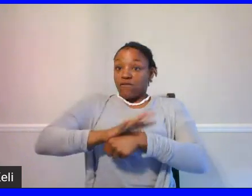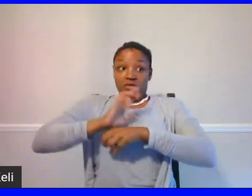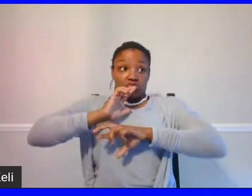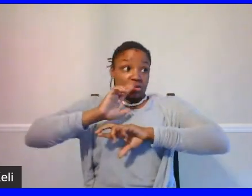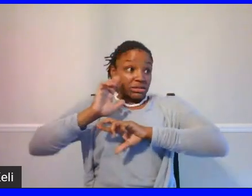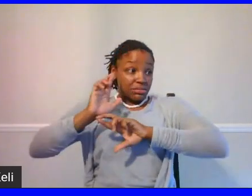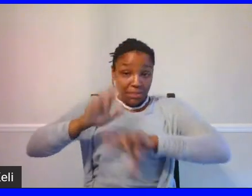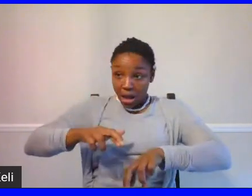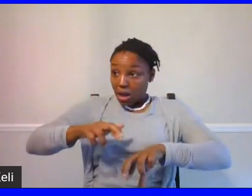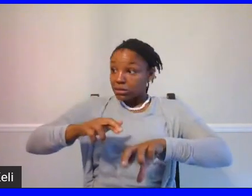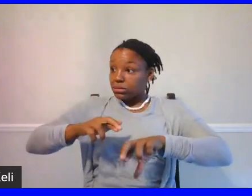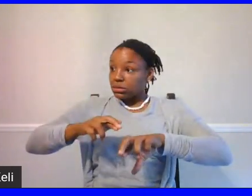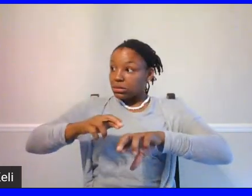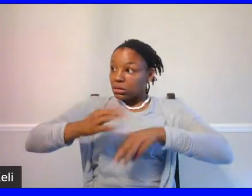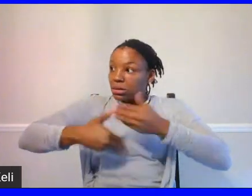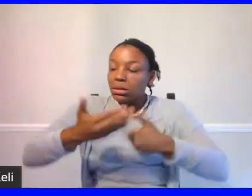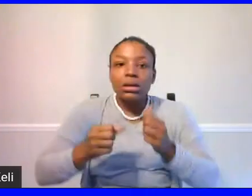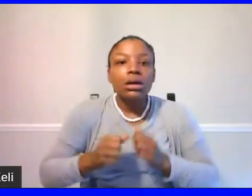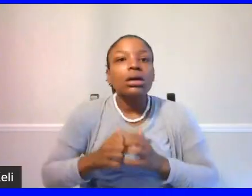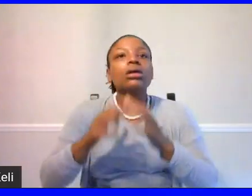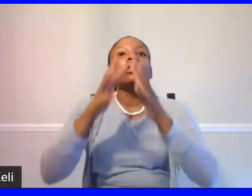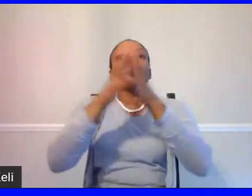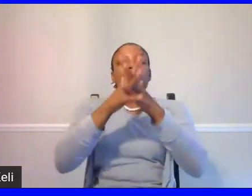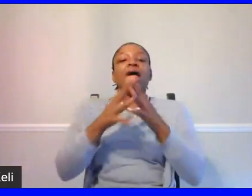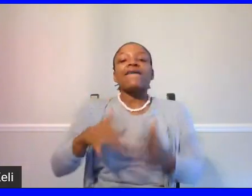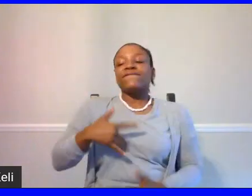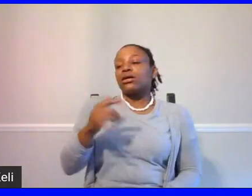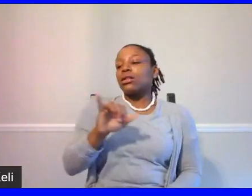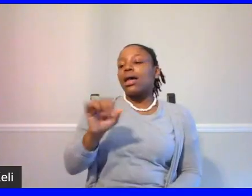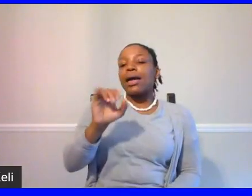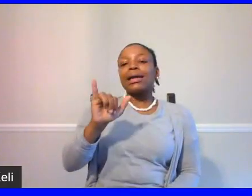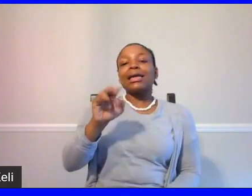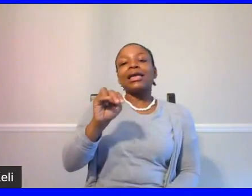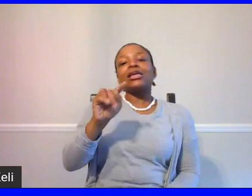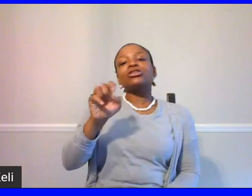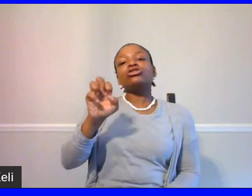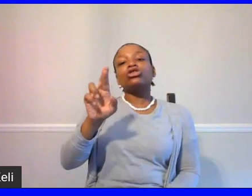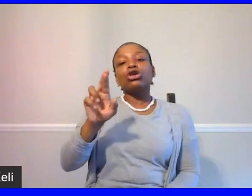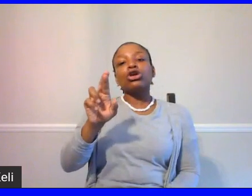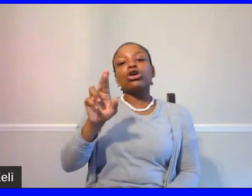began to kind of emerge. And so I feel like Interdependence Day